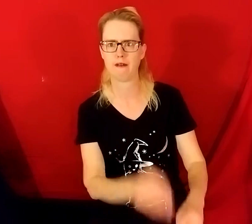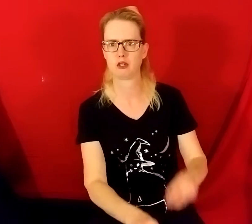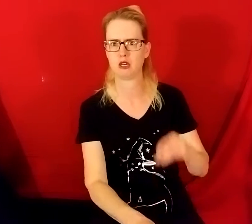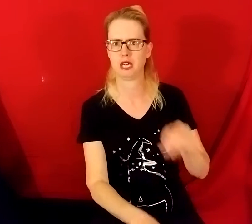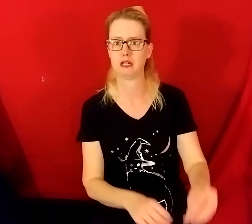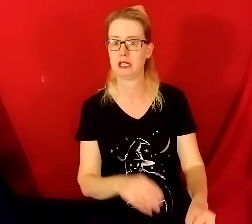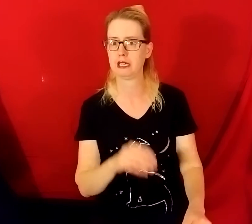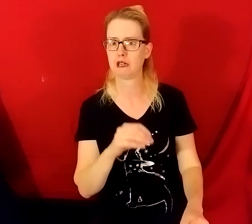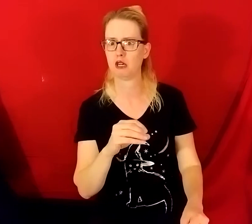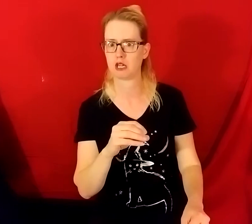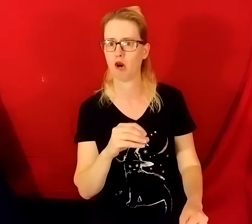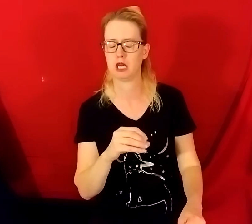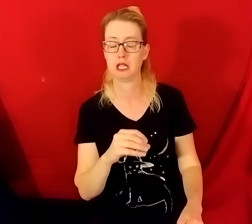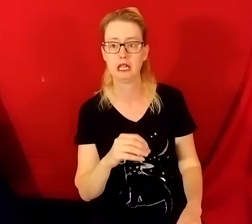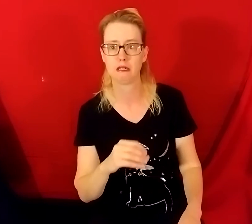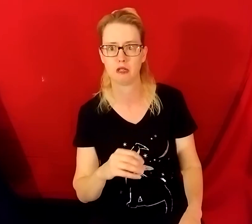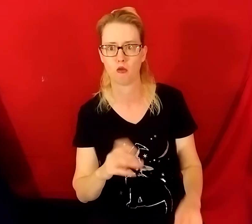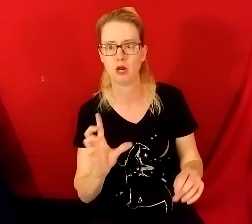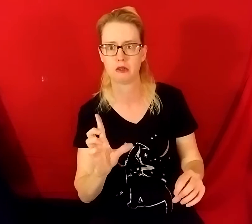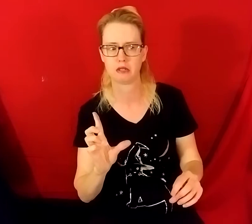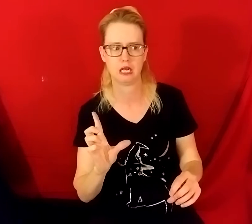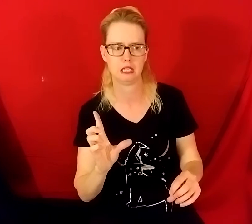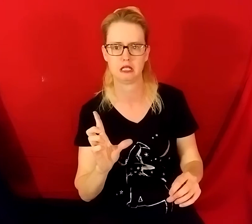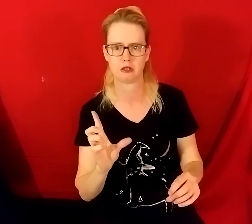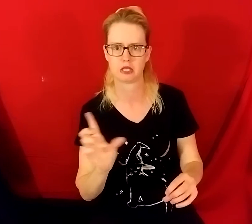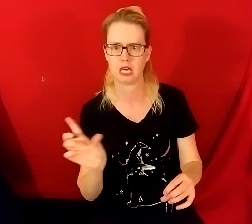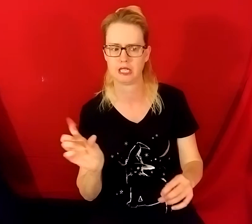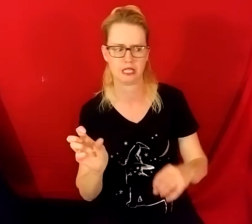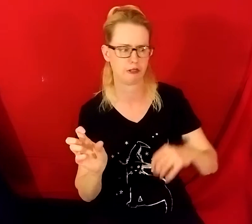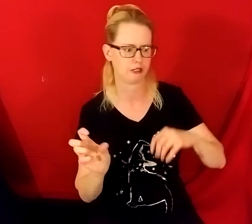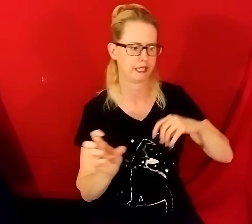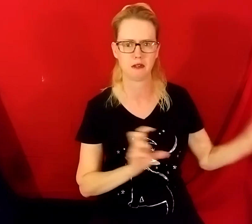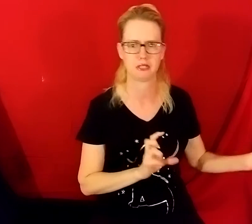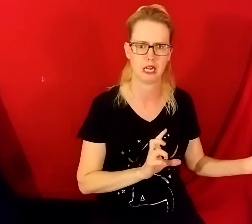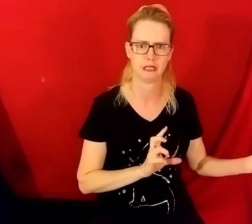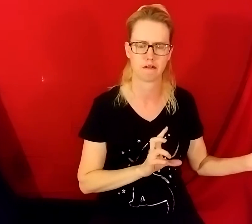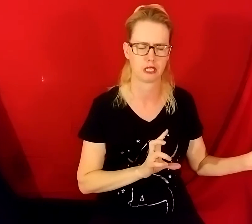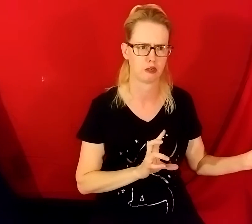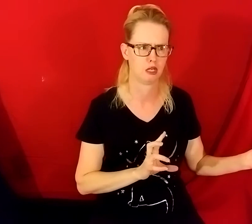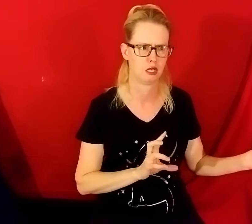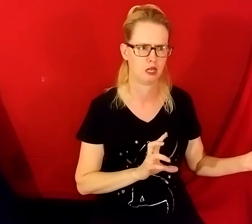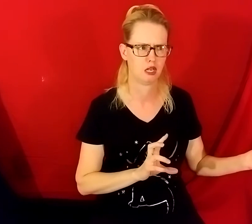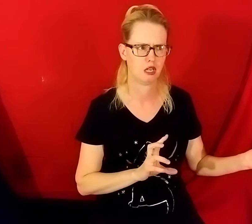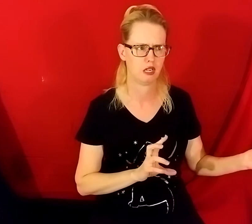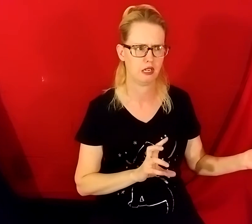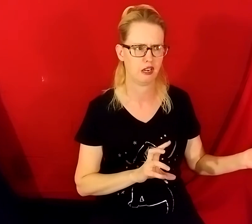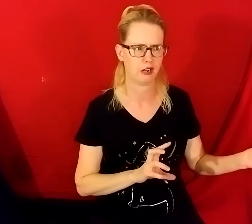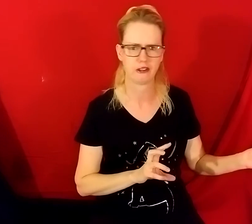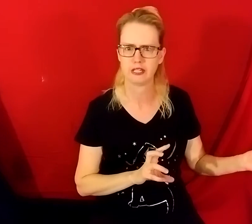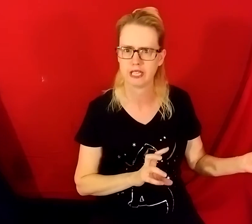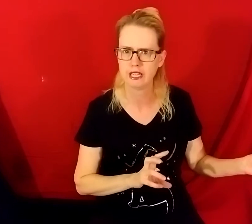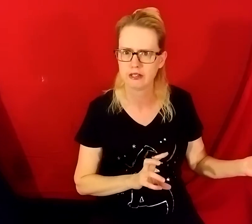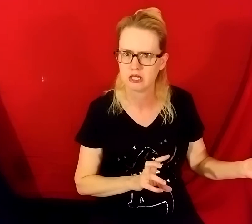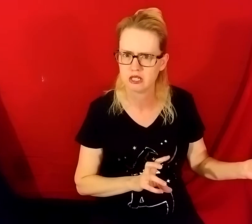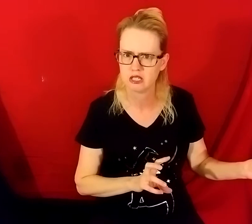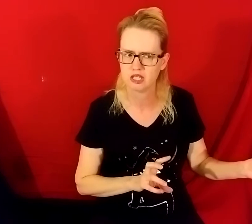another, and then, oh, and then he went one side, and he went to the other side, and it was like, you're not done yet? You're going to keep